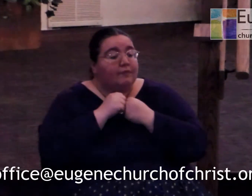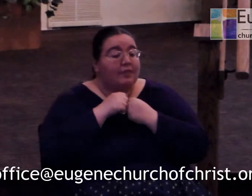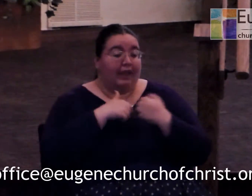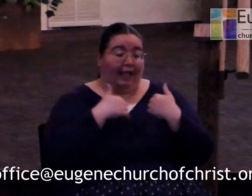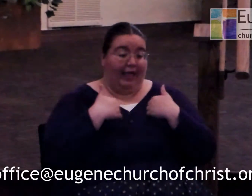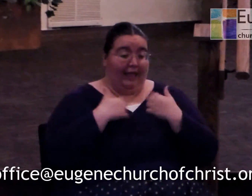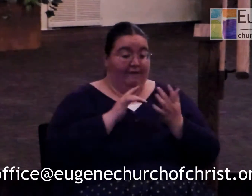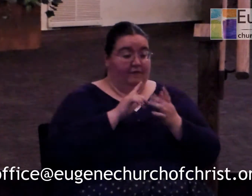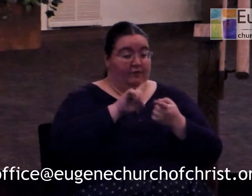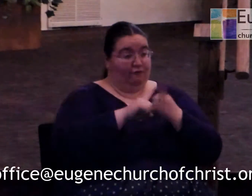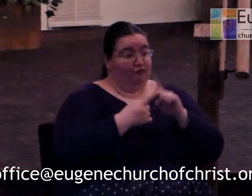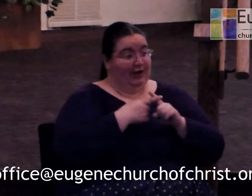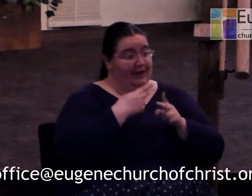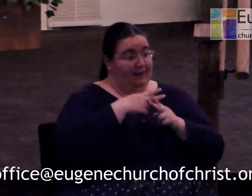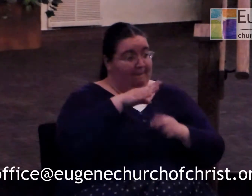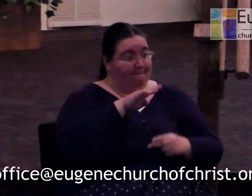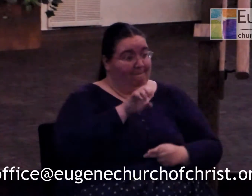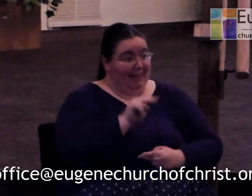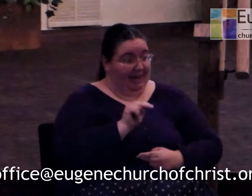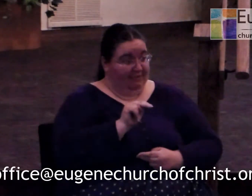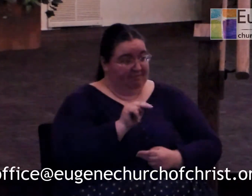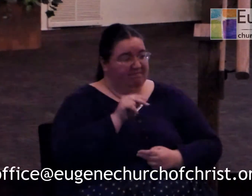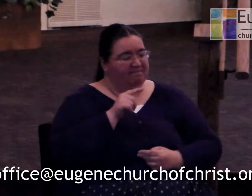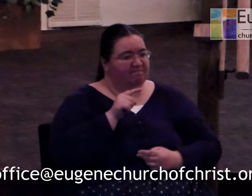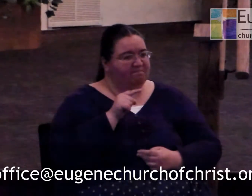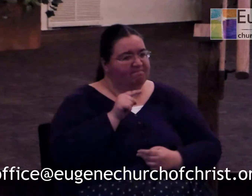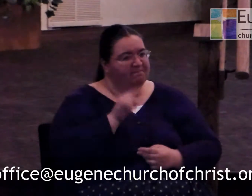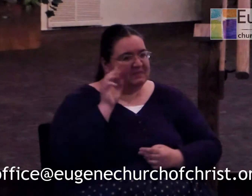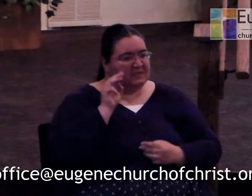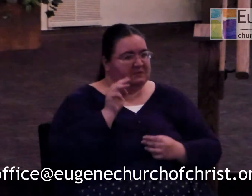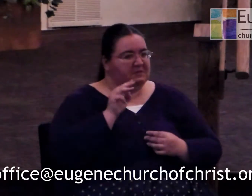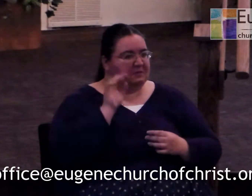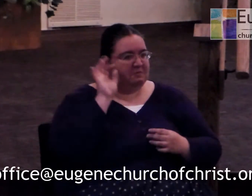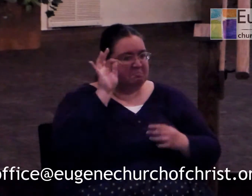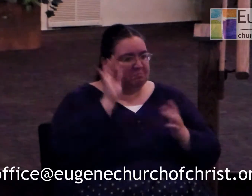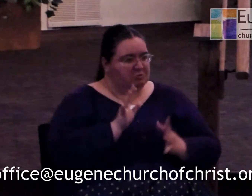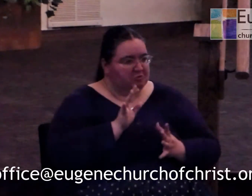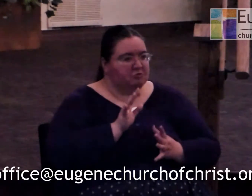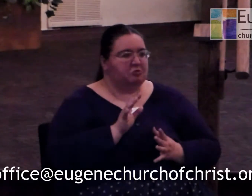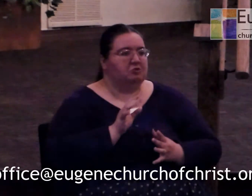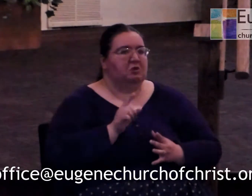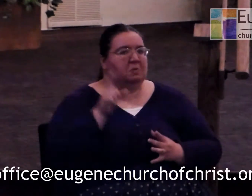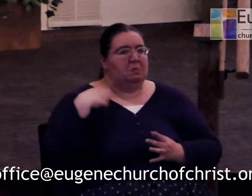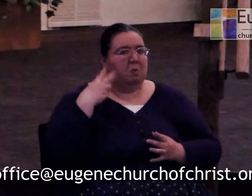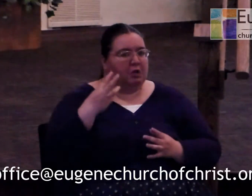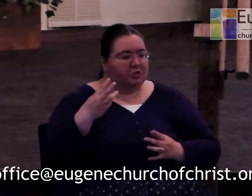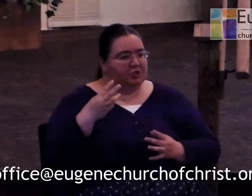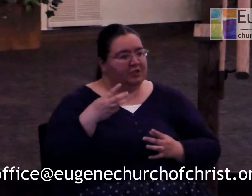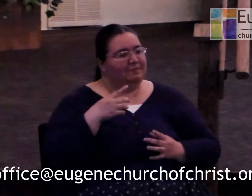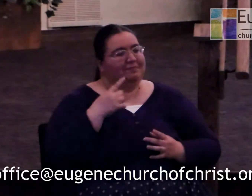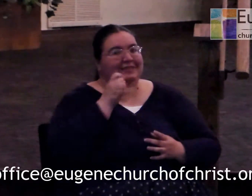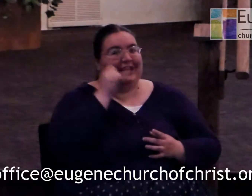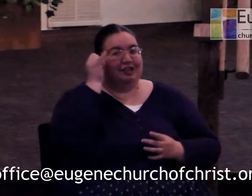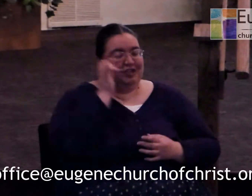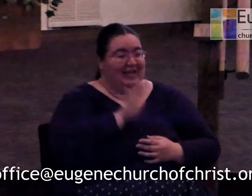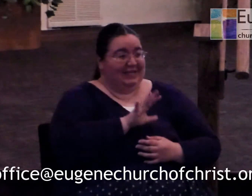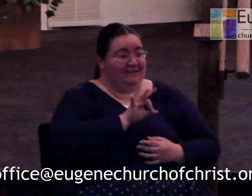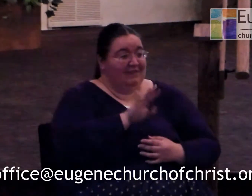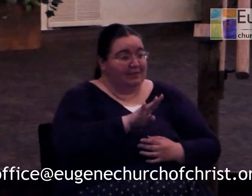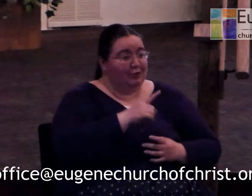associate minister in Tacoma. He had a Facebook status yesterday that said, you know, in America, you do have the right to remain silent, and